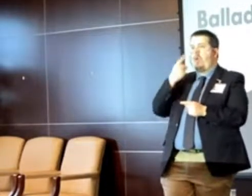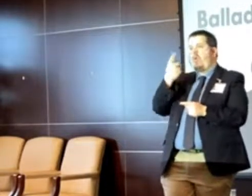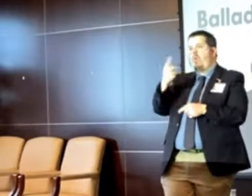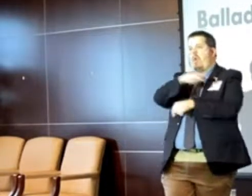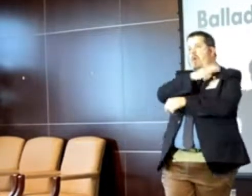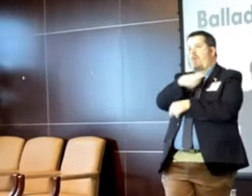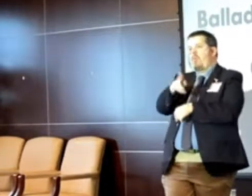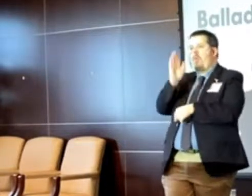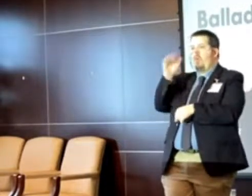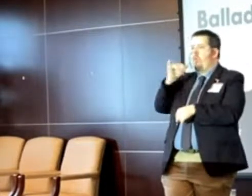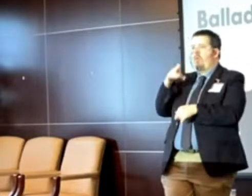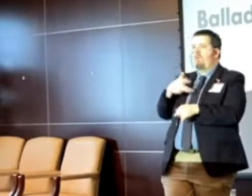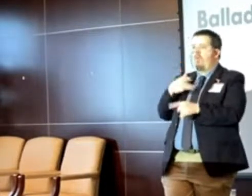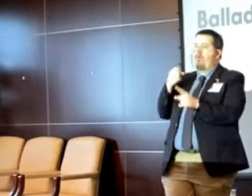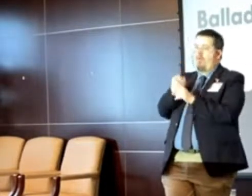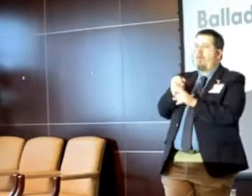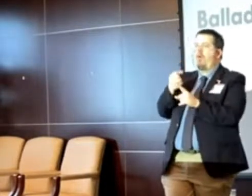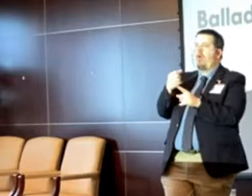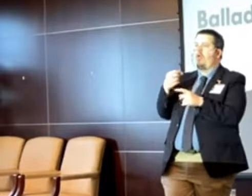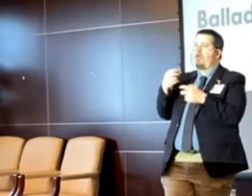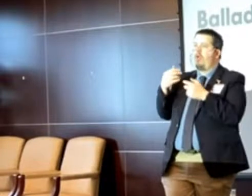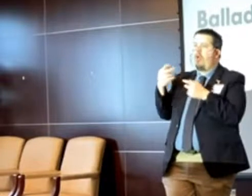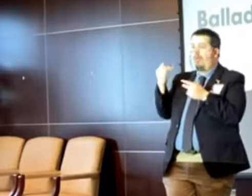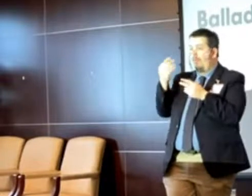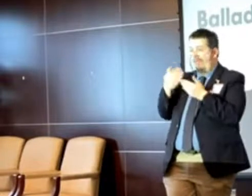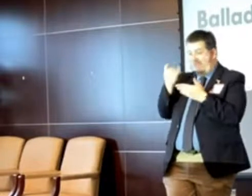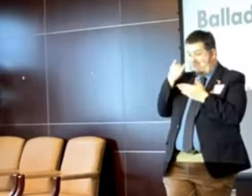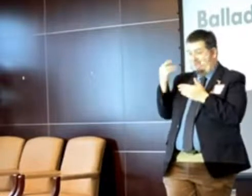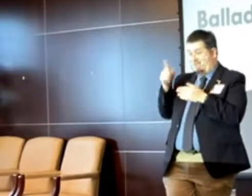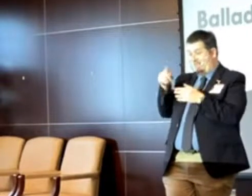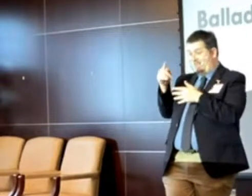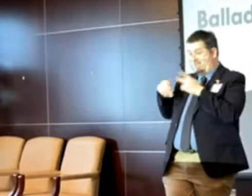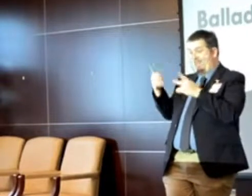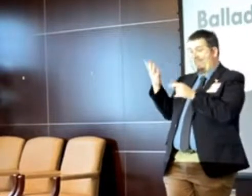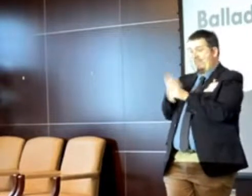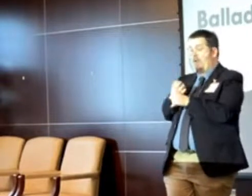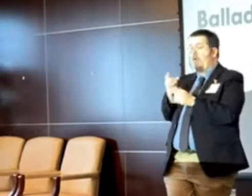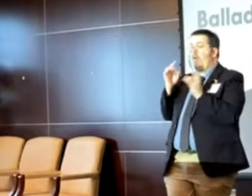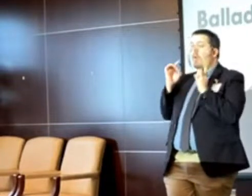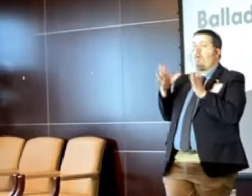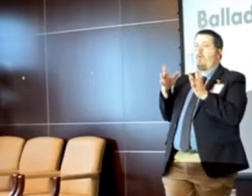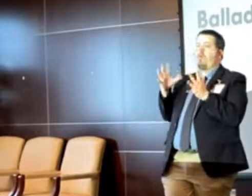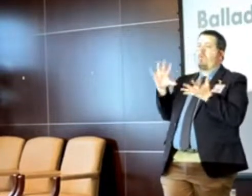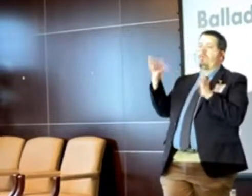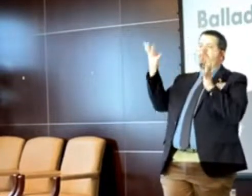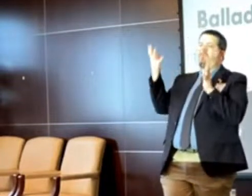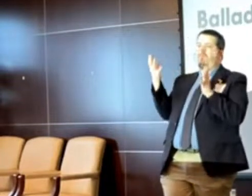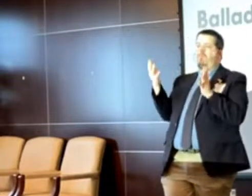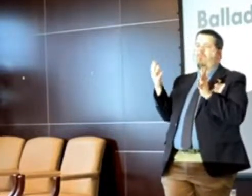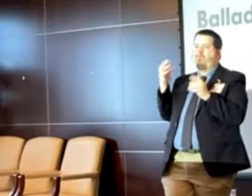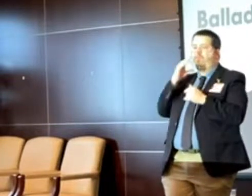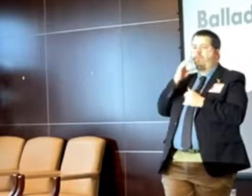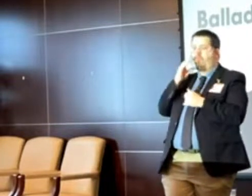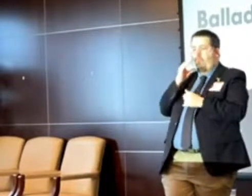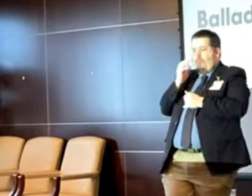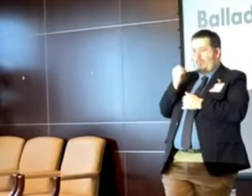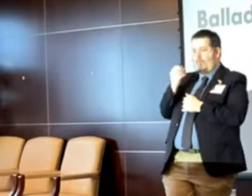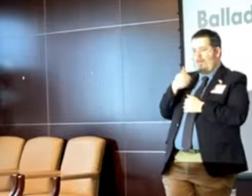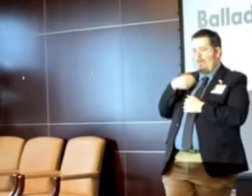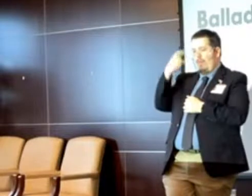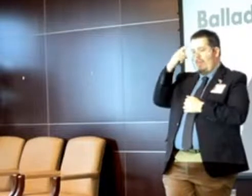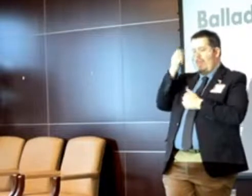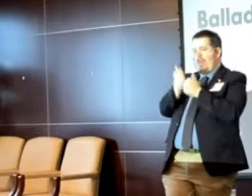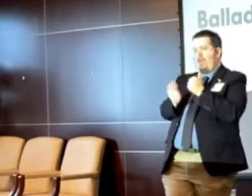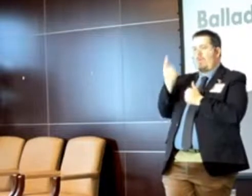in our system that won't feel the effect of it if those employees were terminated. So I think everybody